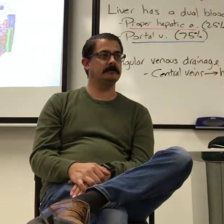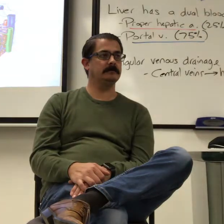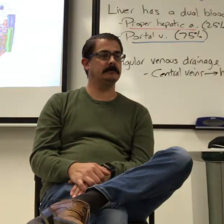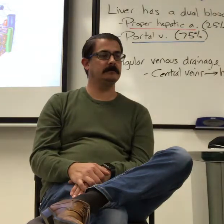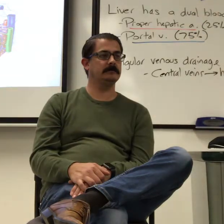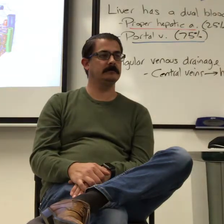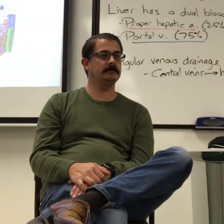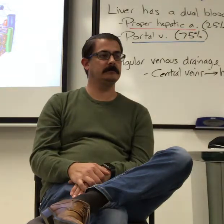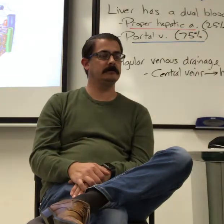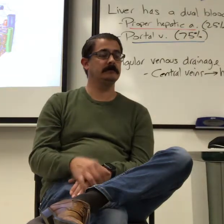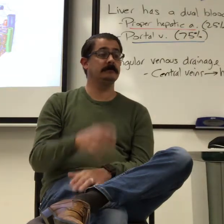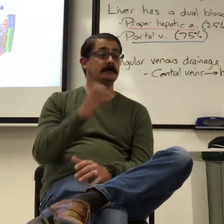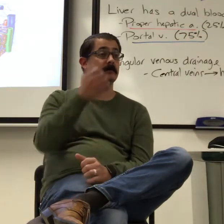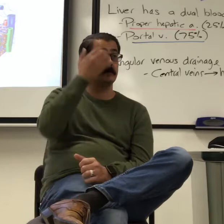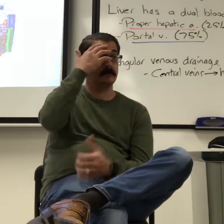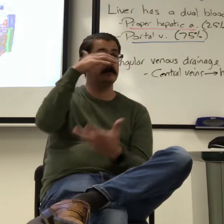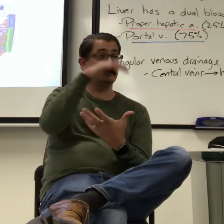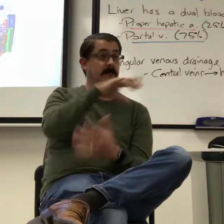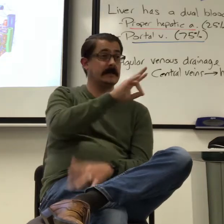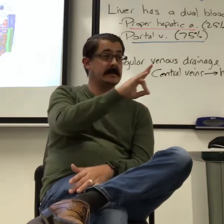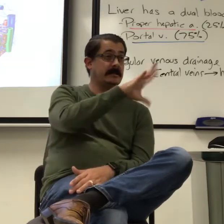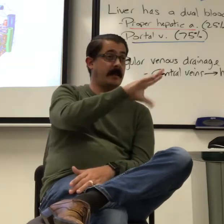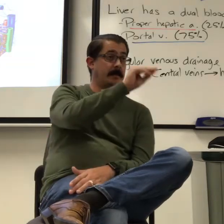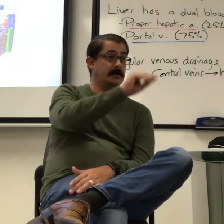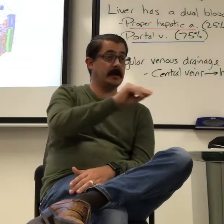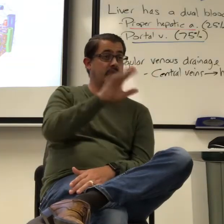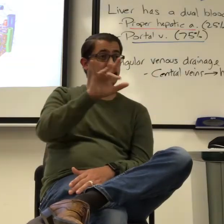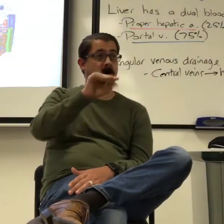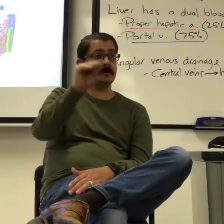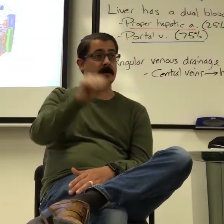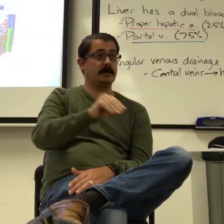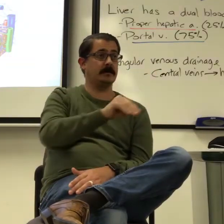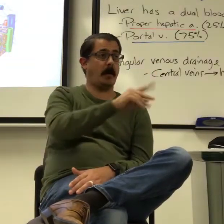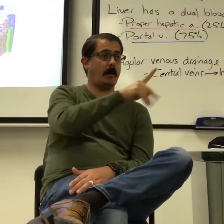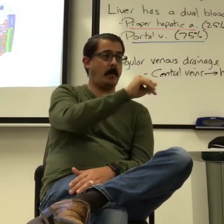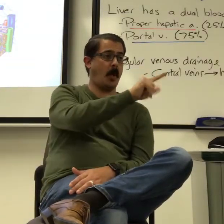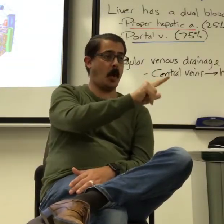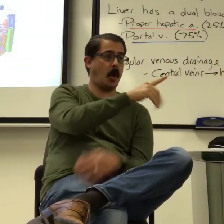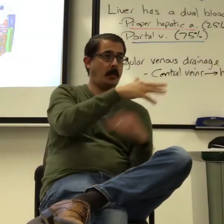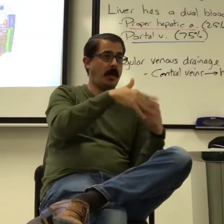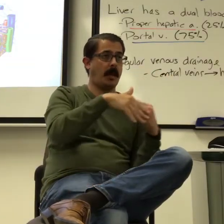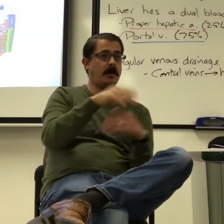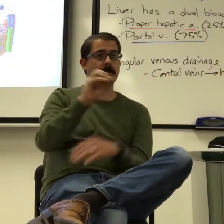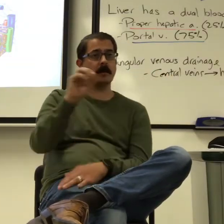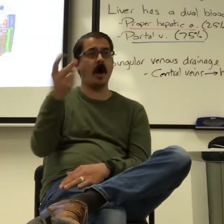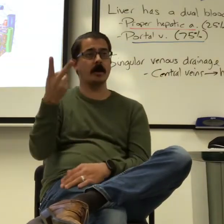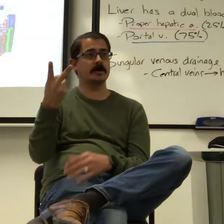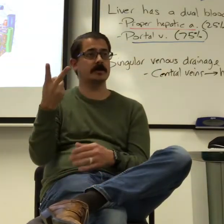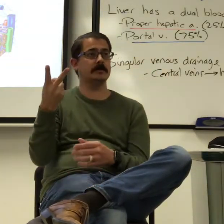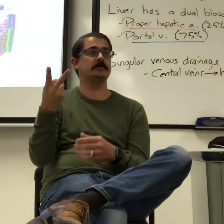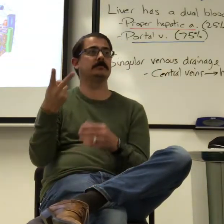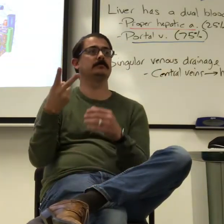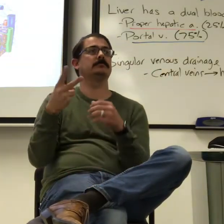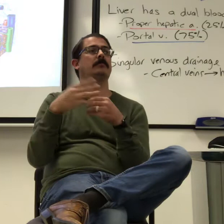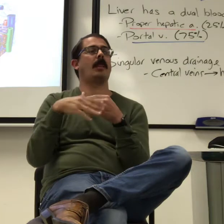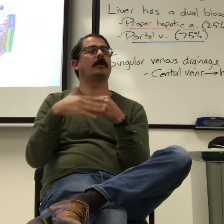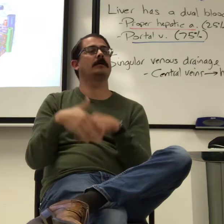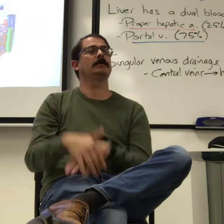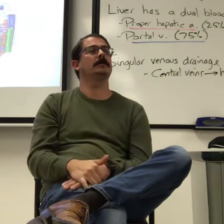So now you know what's in the mix. It's 75-25, portal blood, oxygen-rich blood. So that having been